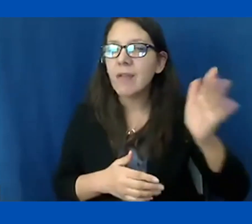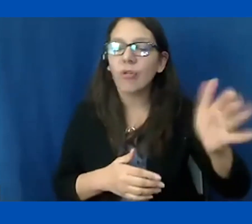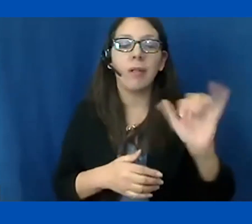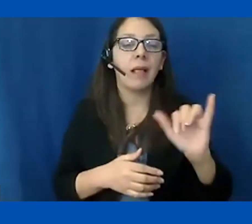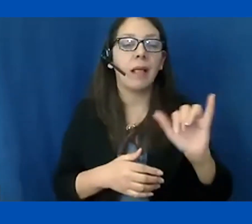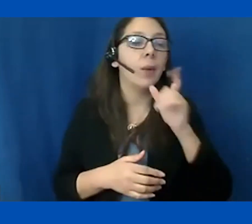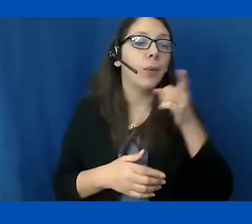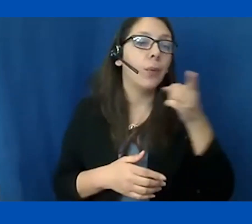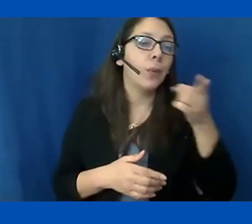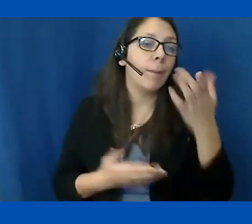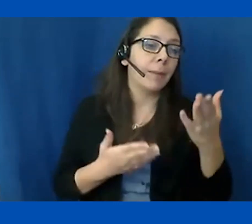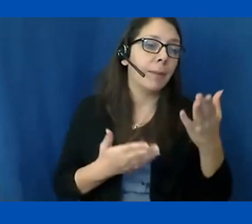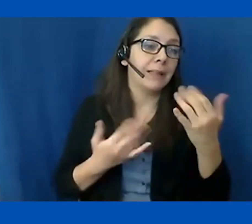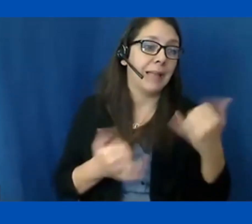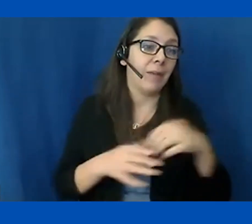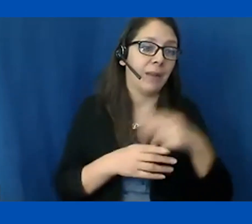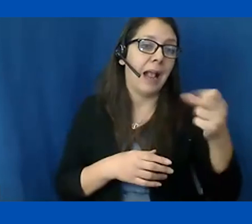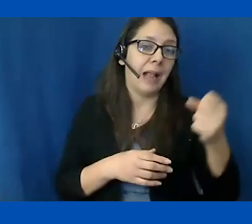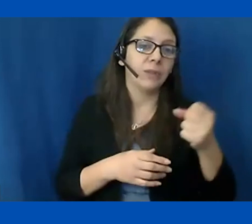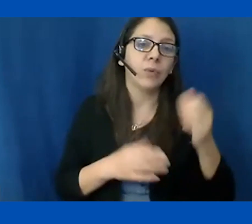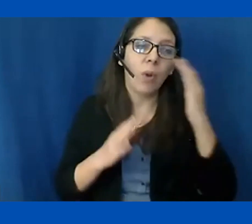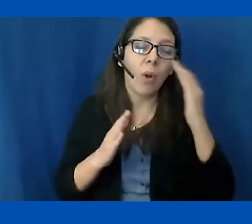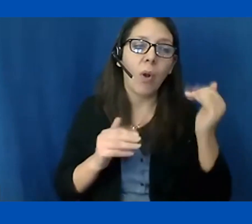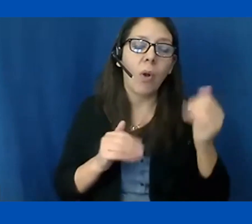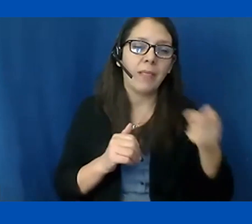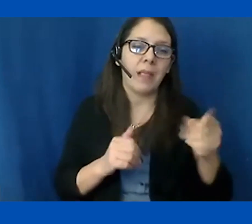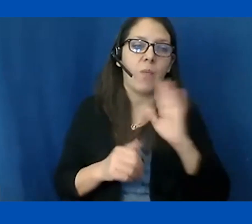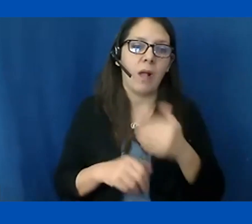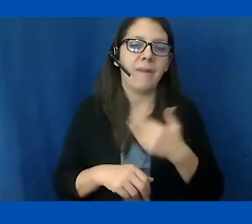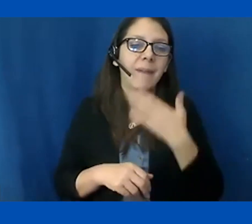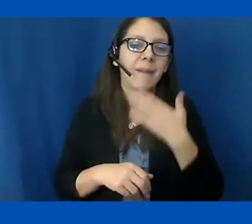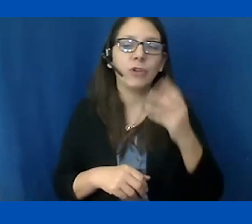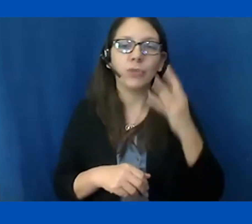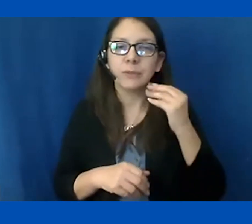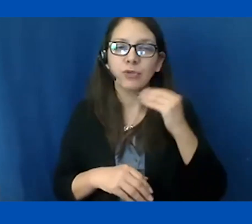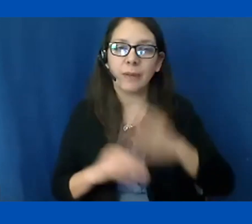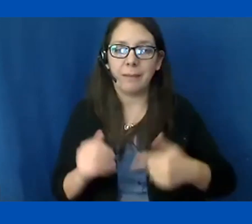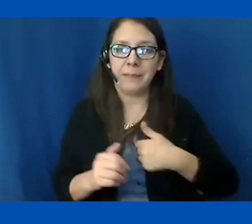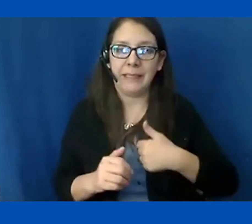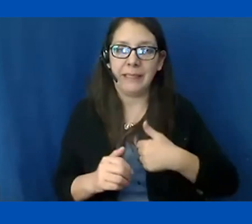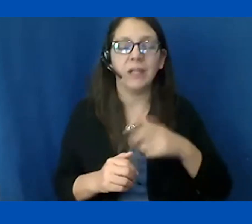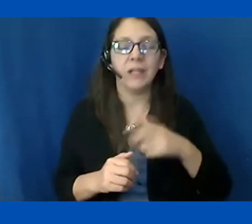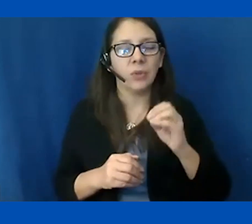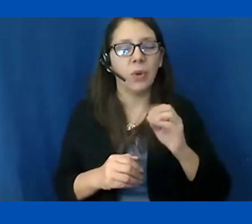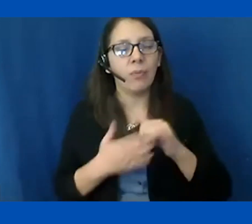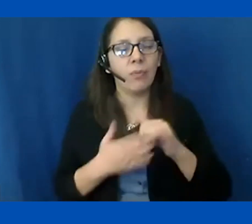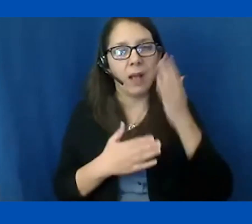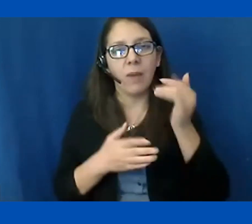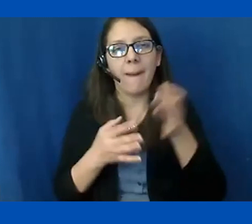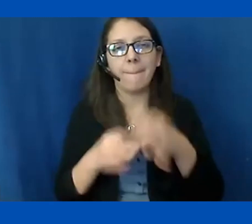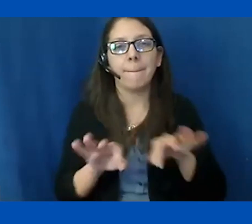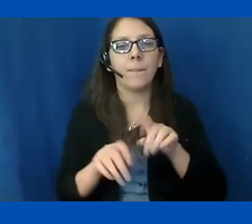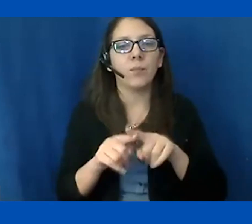now may have a better experience than I did. So I feel like it is important to learn to advocate for yourself, and like I